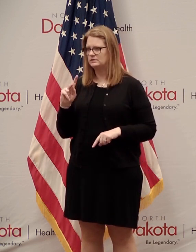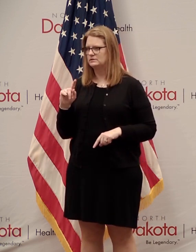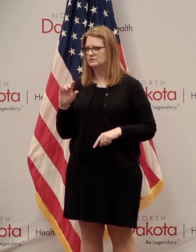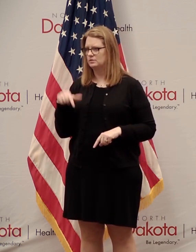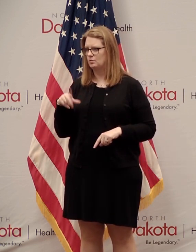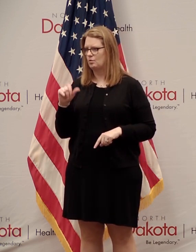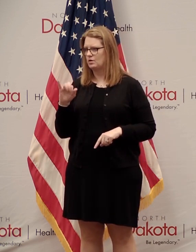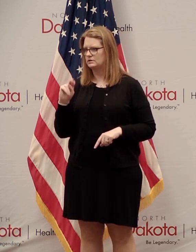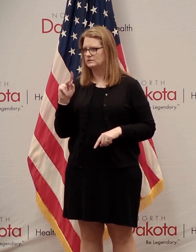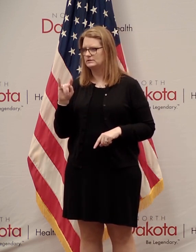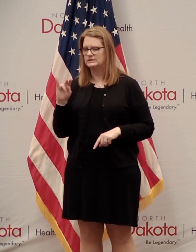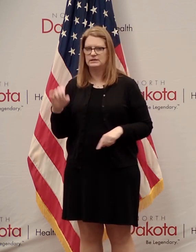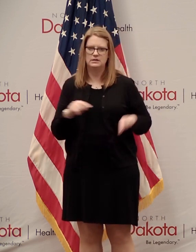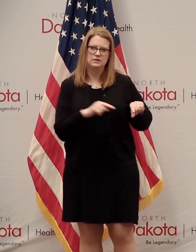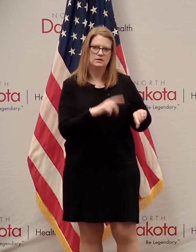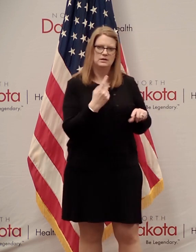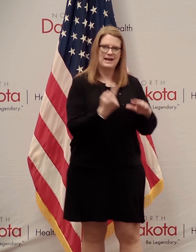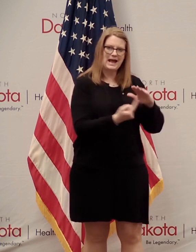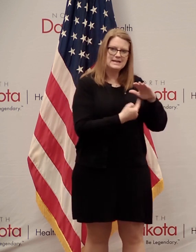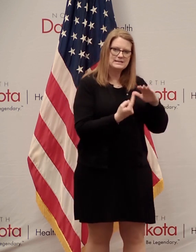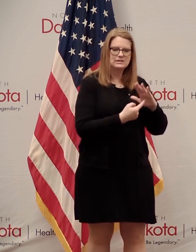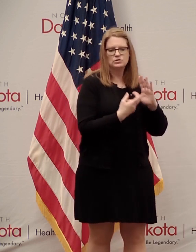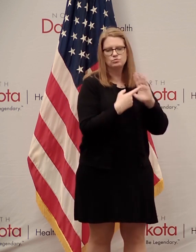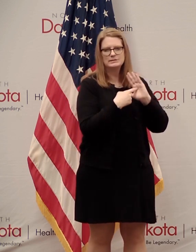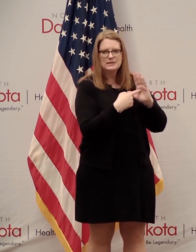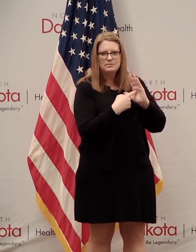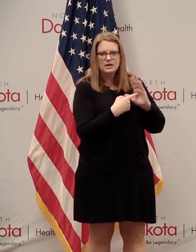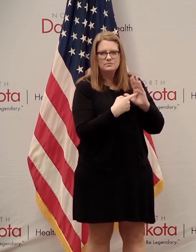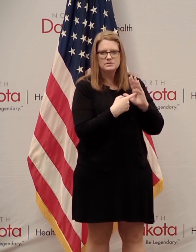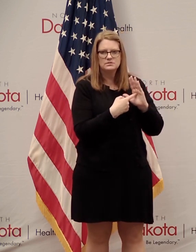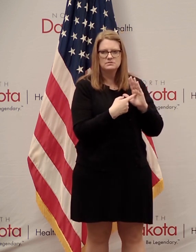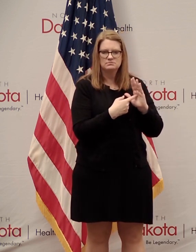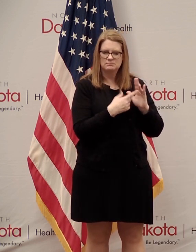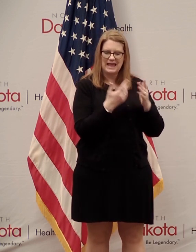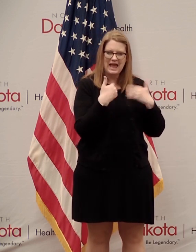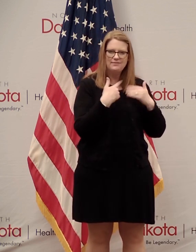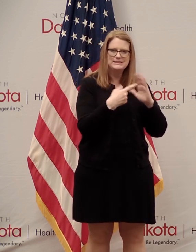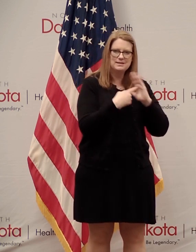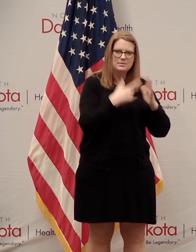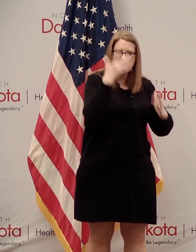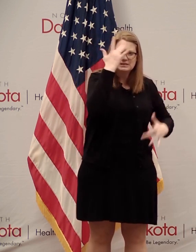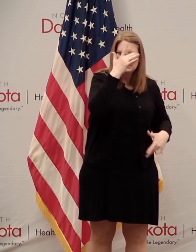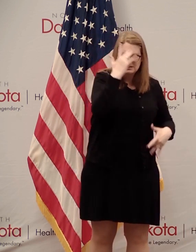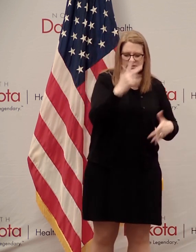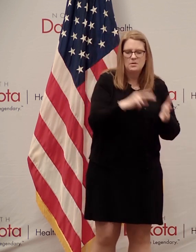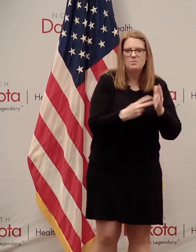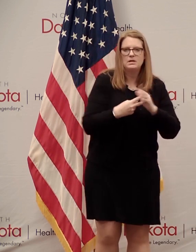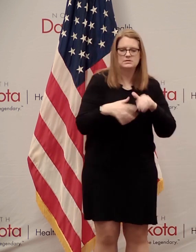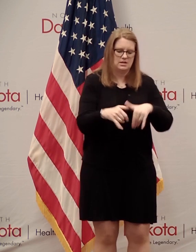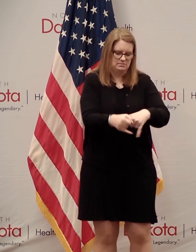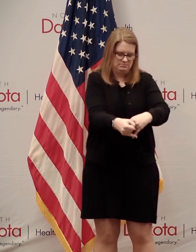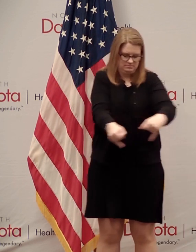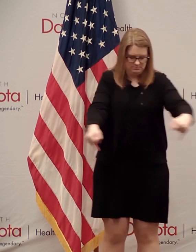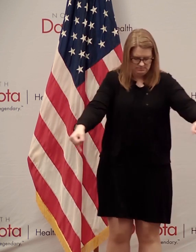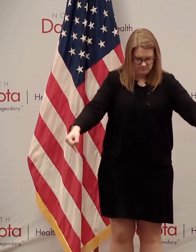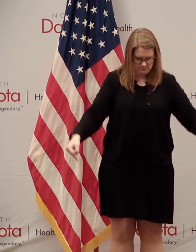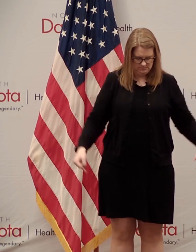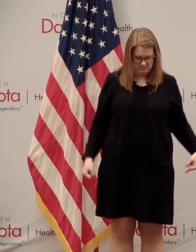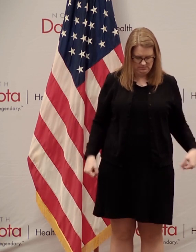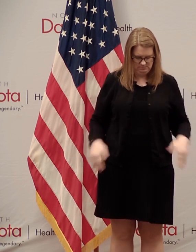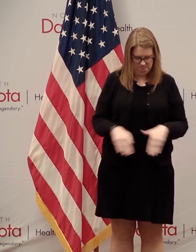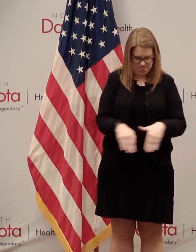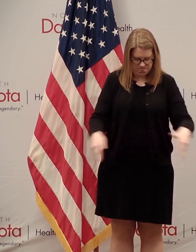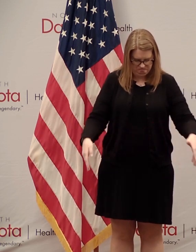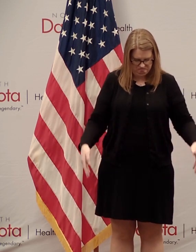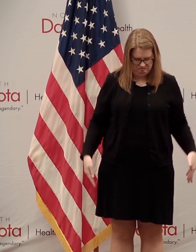Isolation is when a person who is showing symptoms of disease separates themselves from other people to prevent spreading the disease to others. So this is if